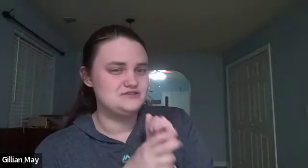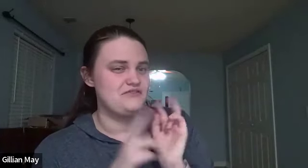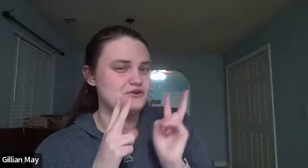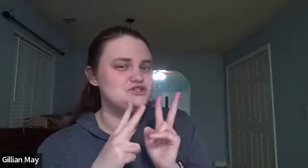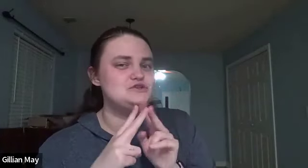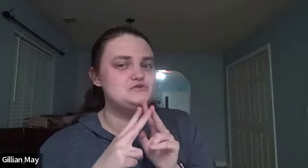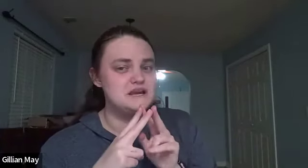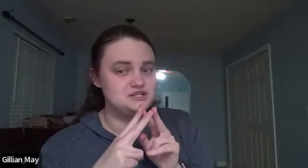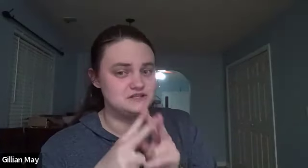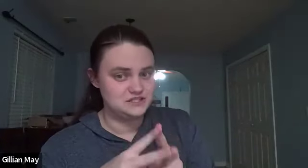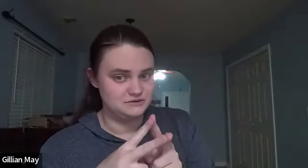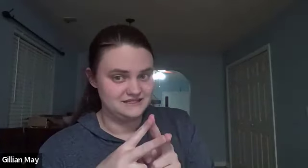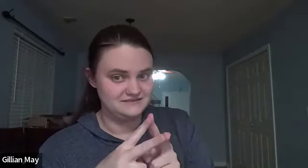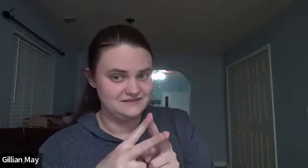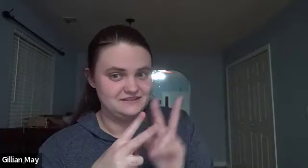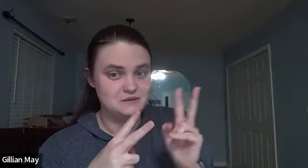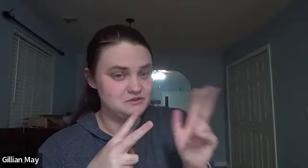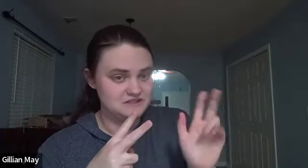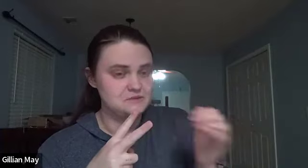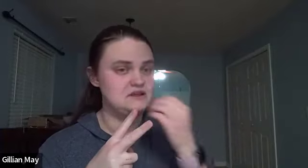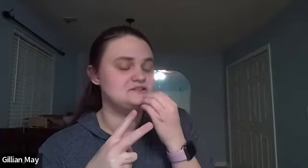that. There are two ways you can do it. The double letters